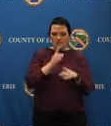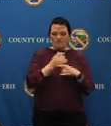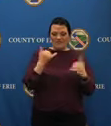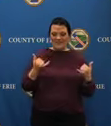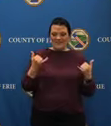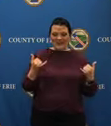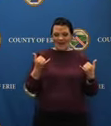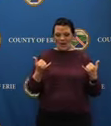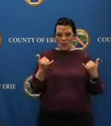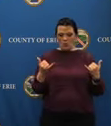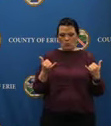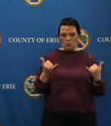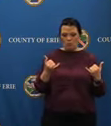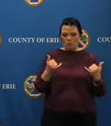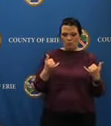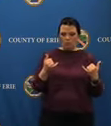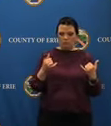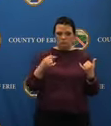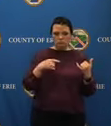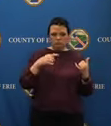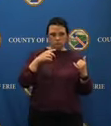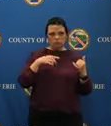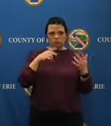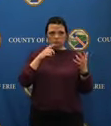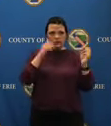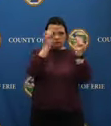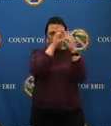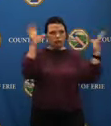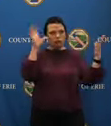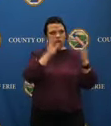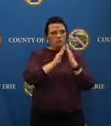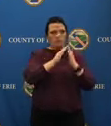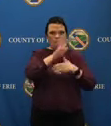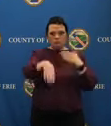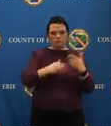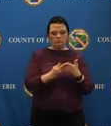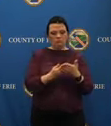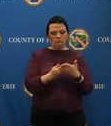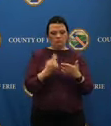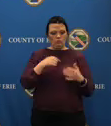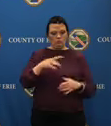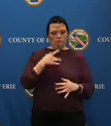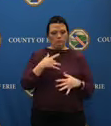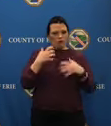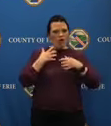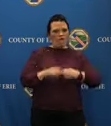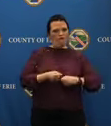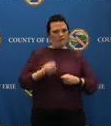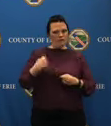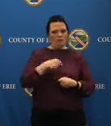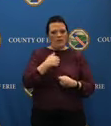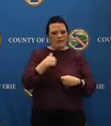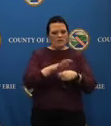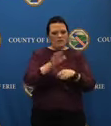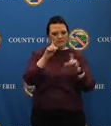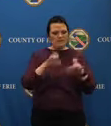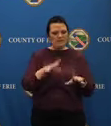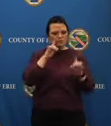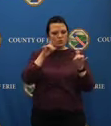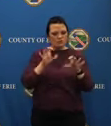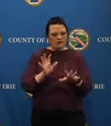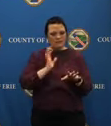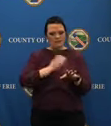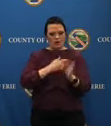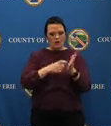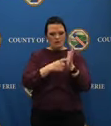now, looking at the big picture as the community as a whole, we feel confident we have enough tests to test our